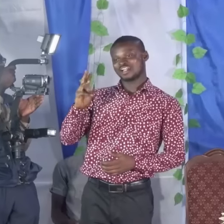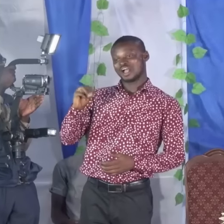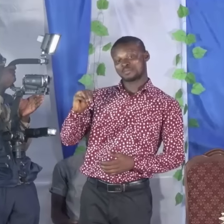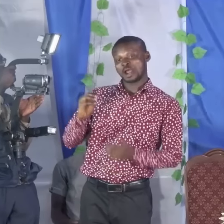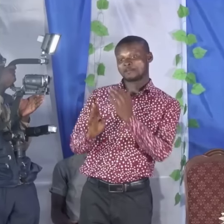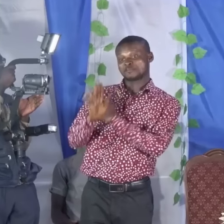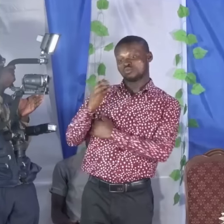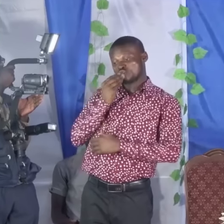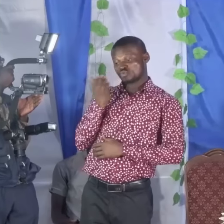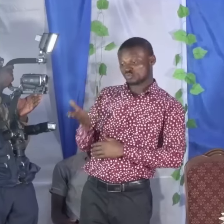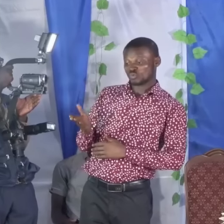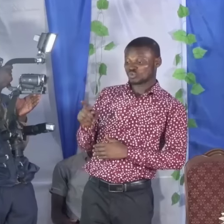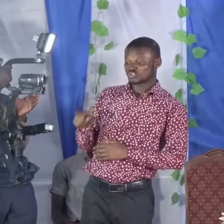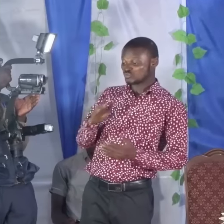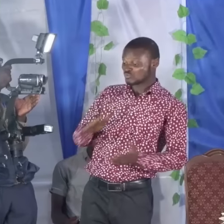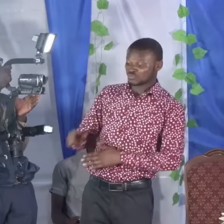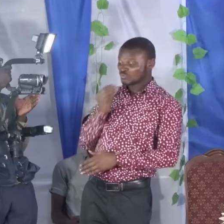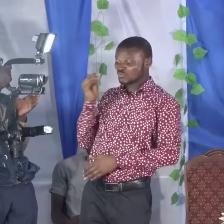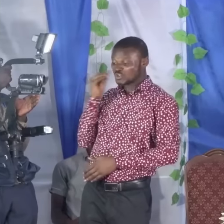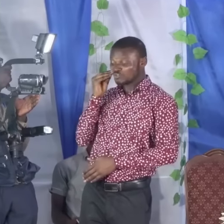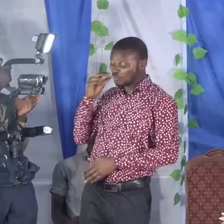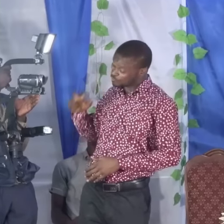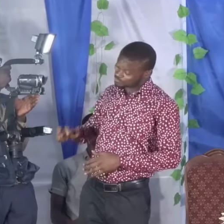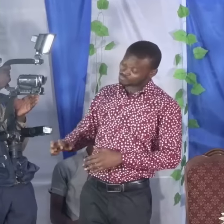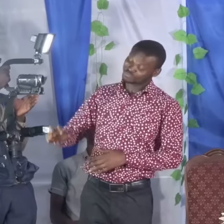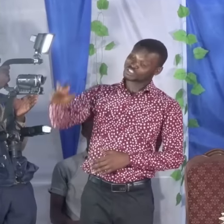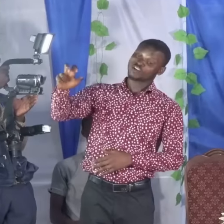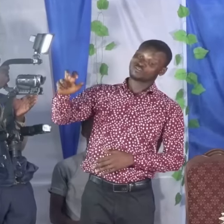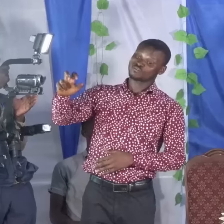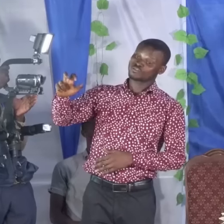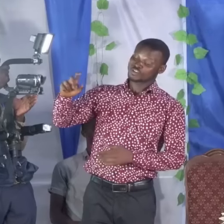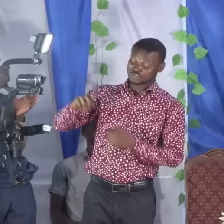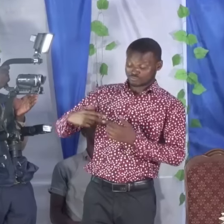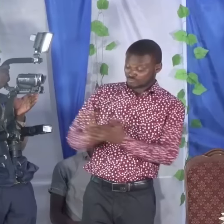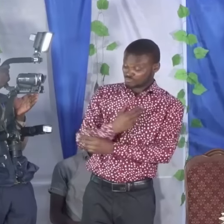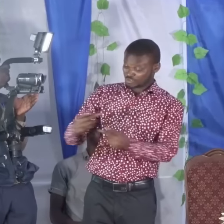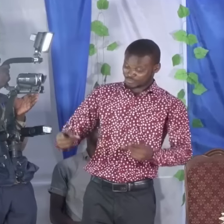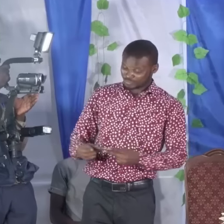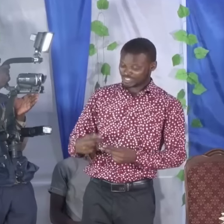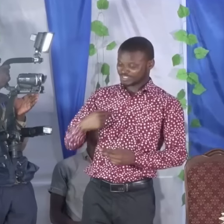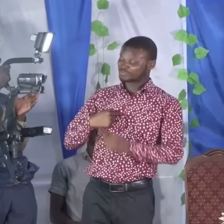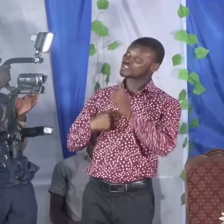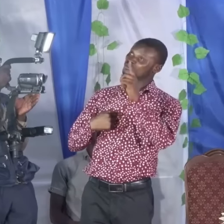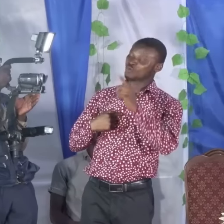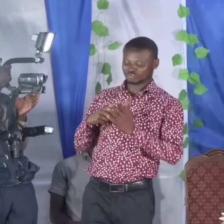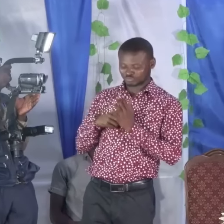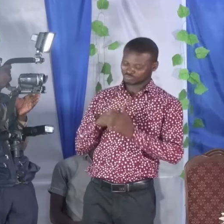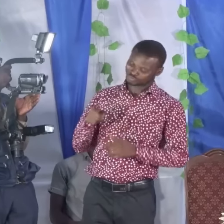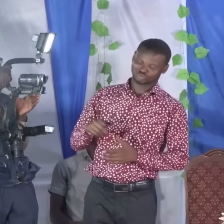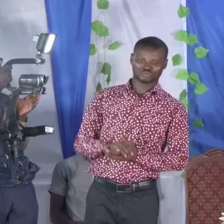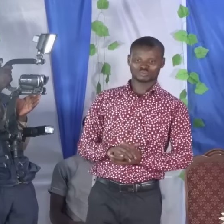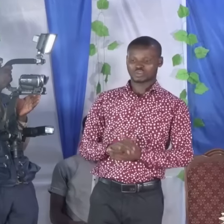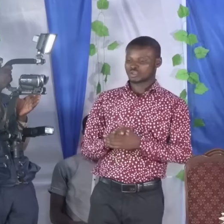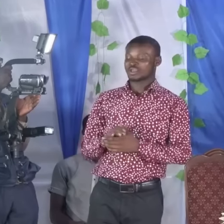so. Let us in Yango Ponch and Dantra assassinum po. Abraham or Manasa will be a question. Adiachi